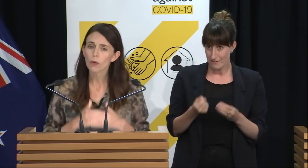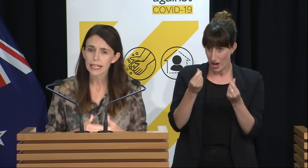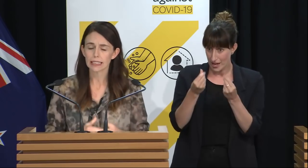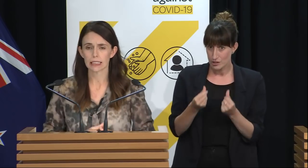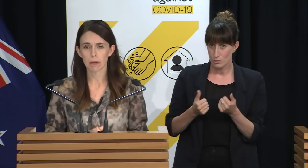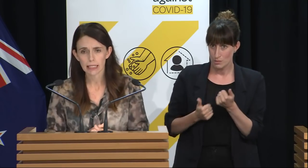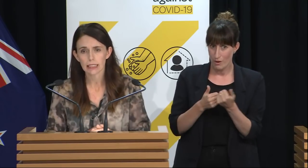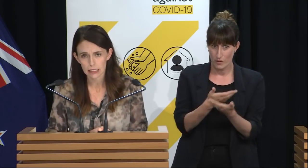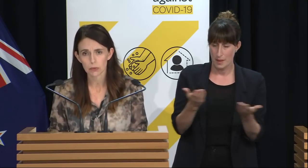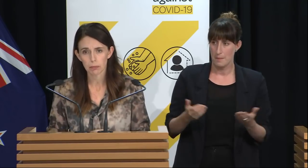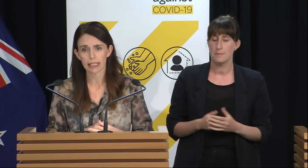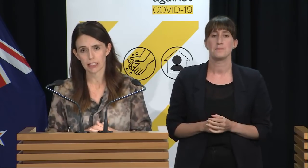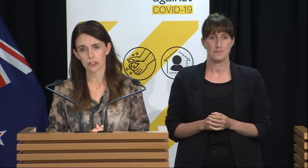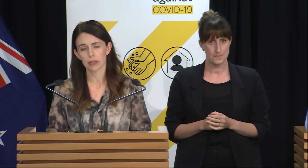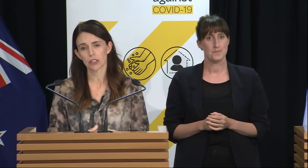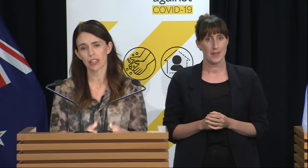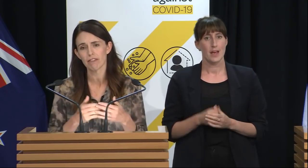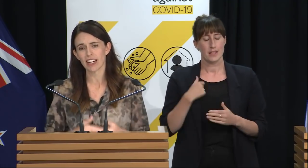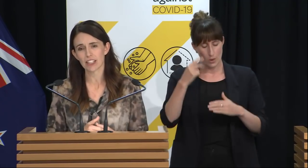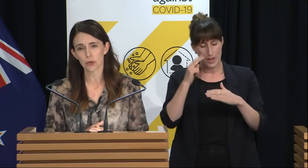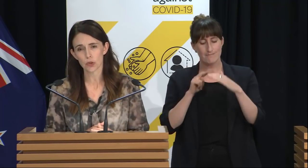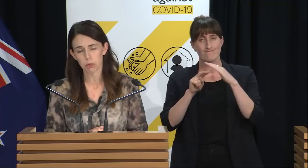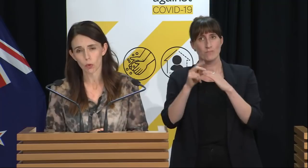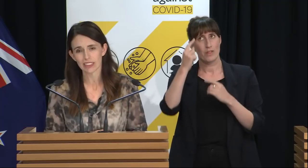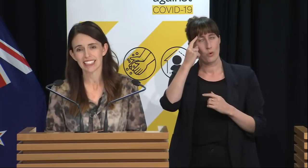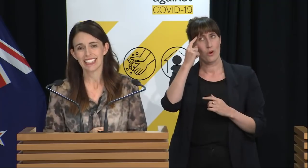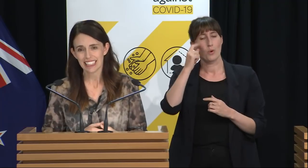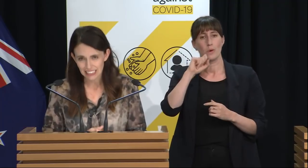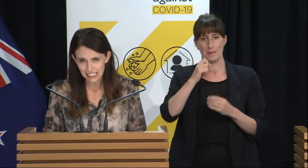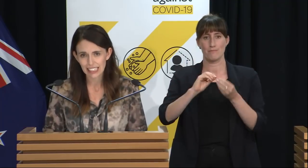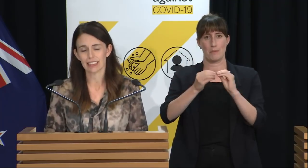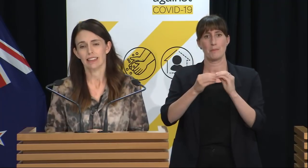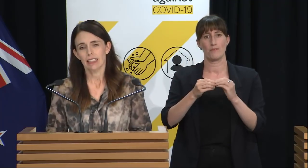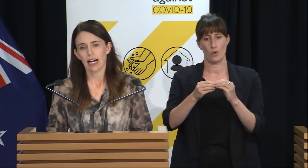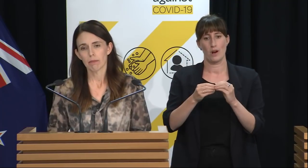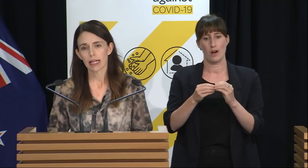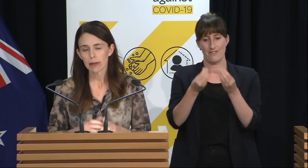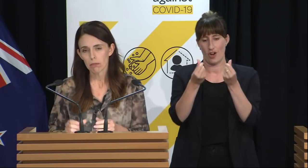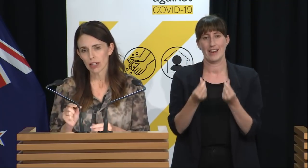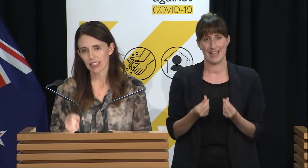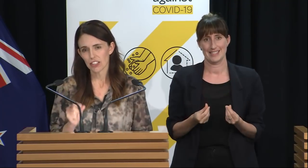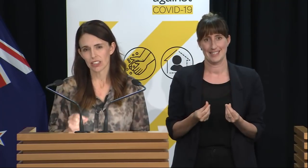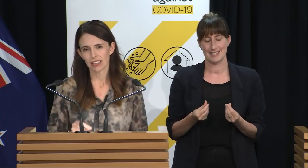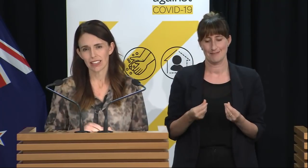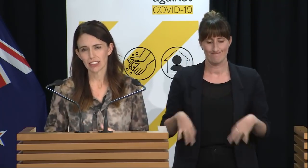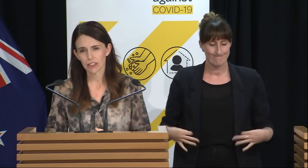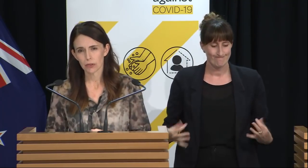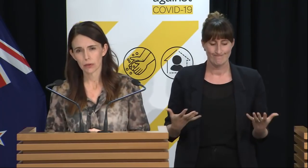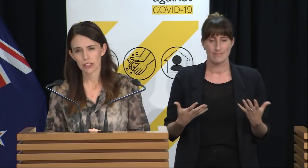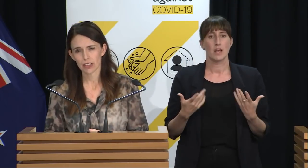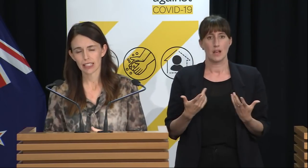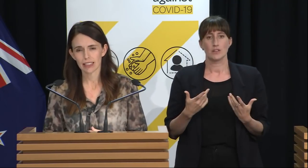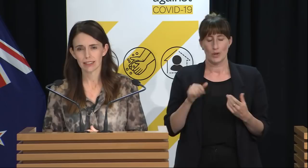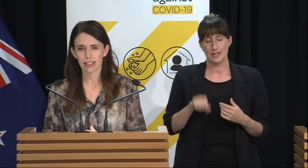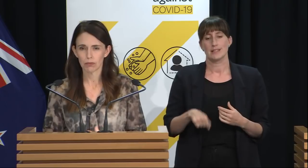we already anticipated that this would be an issue, and so that financial support is there. Keeping in mind that actually the individual